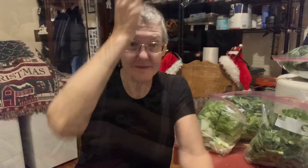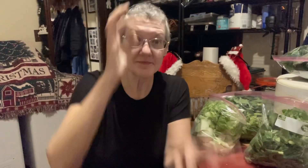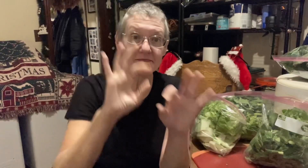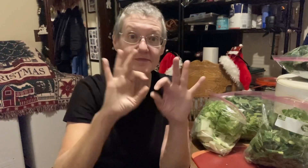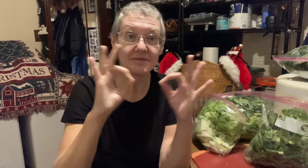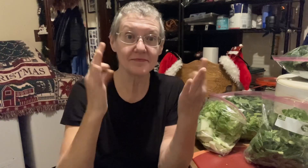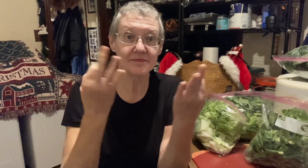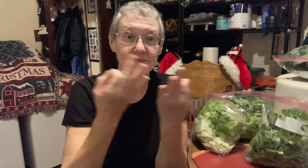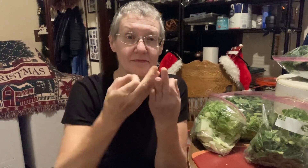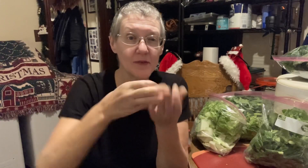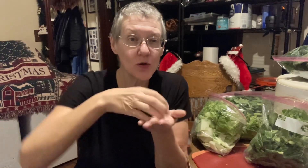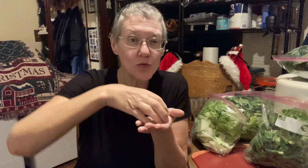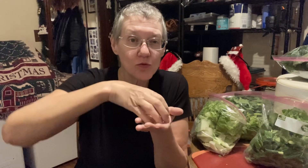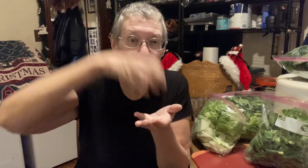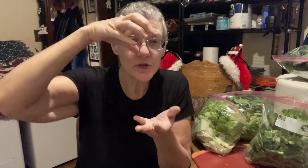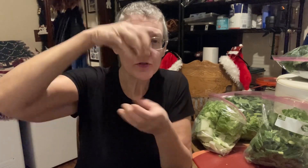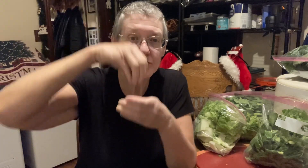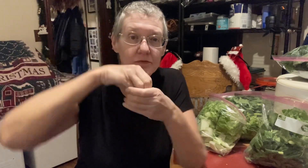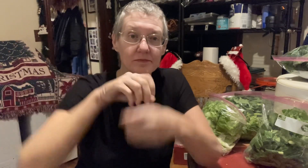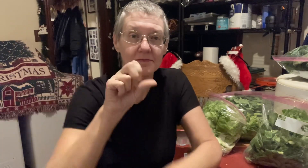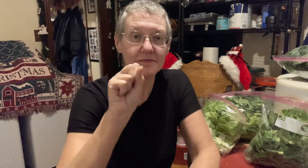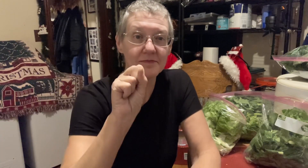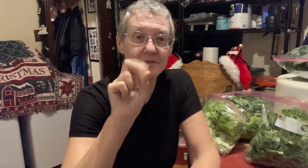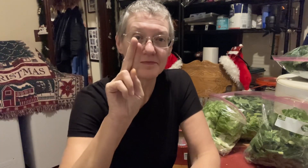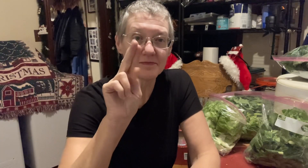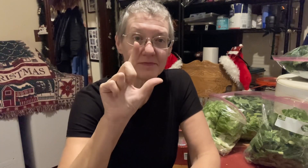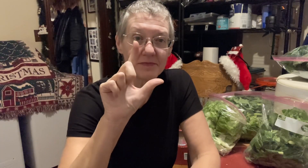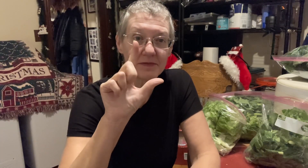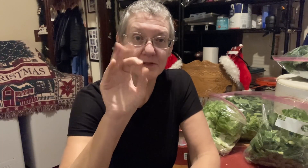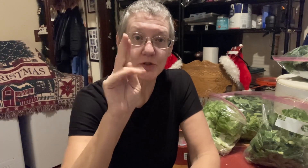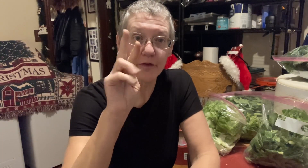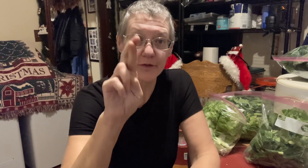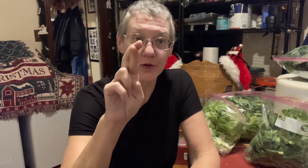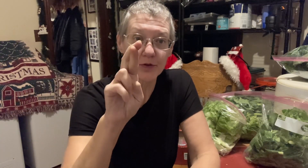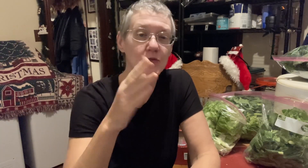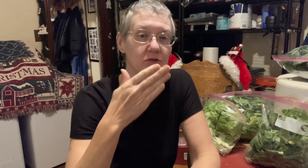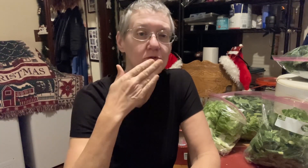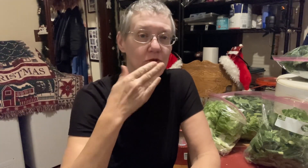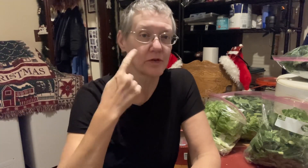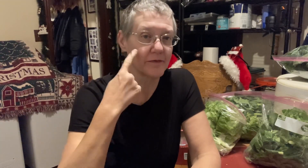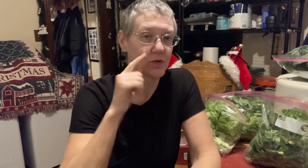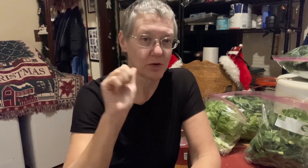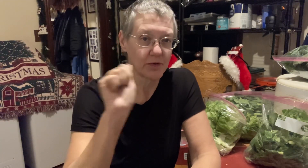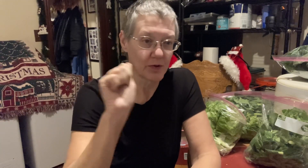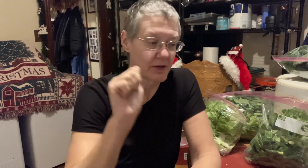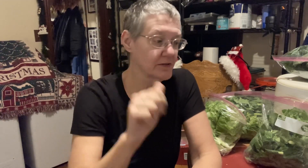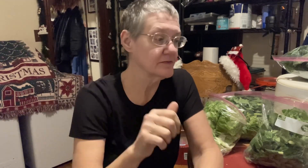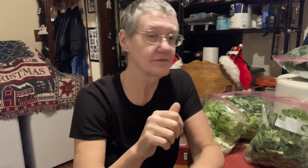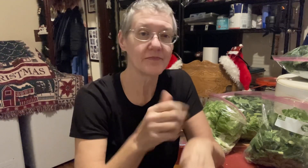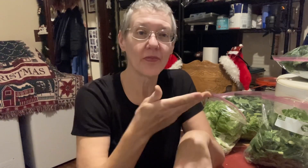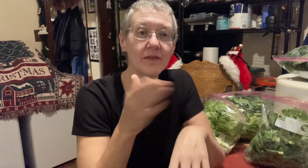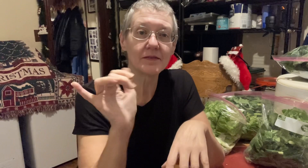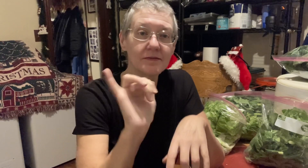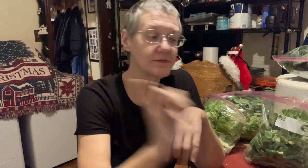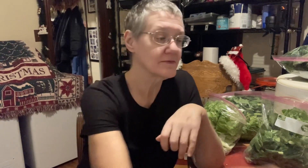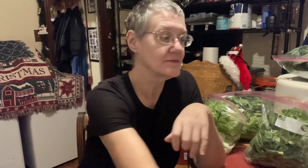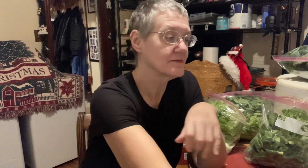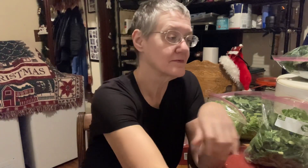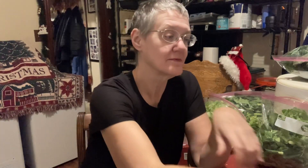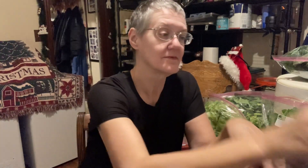The cabbage family is rich in sulfur, which is excellent for arthritis.